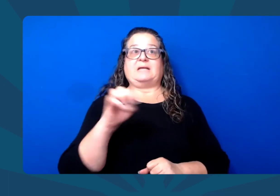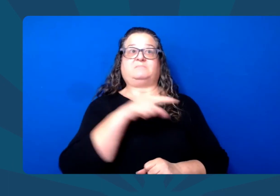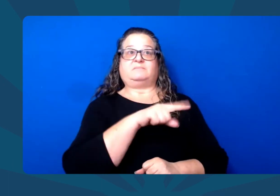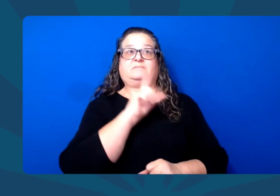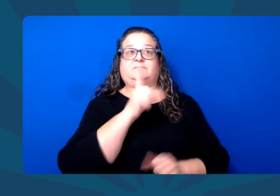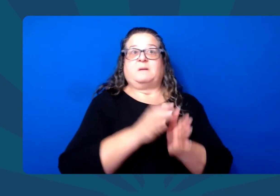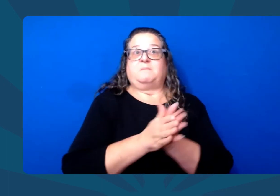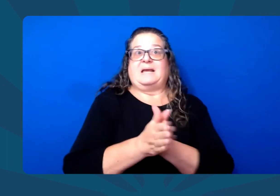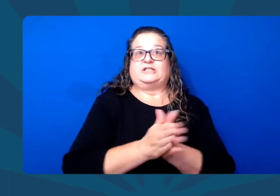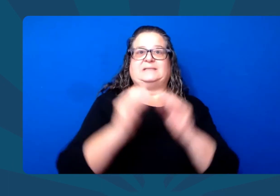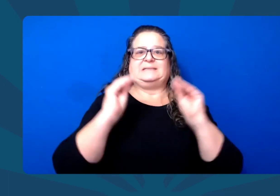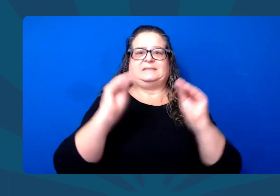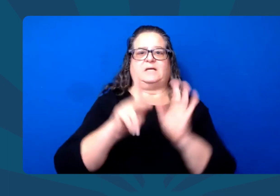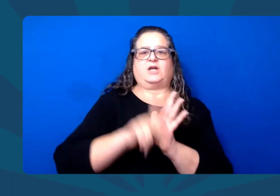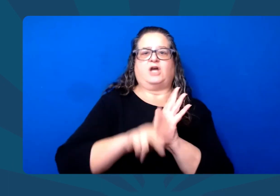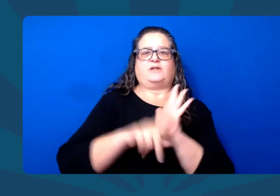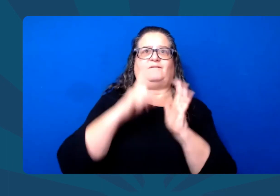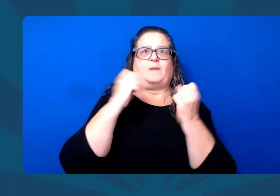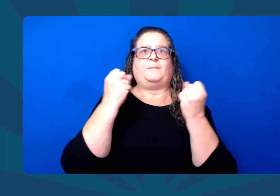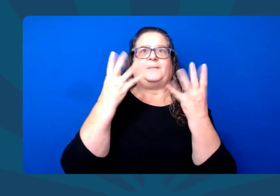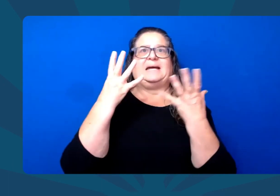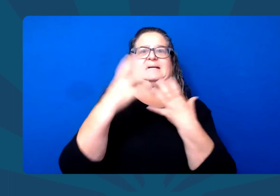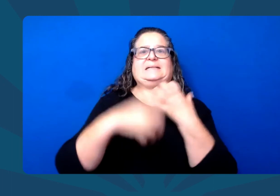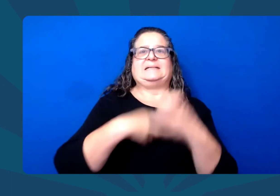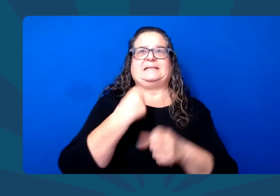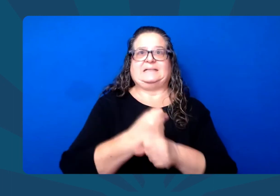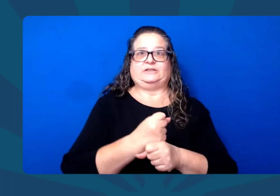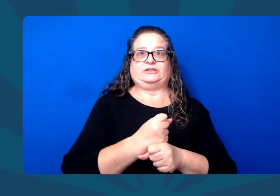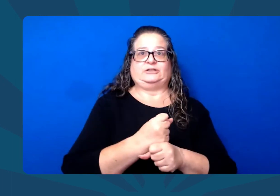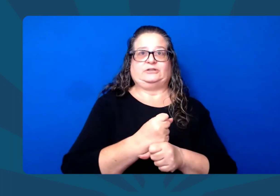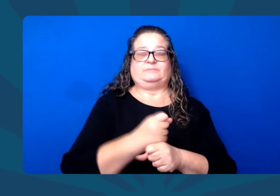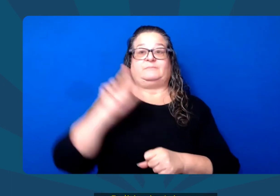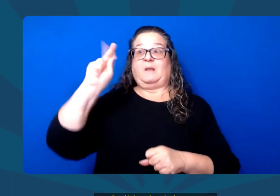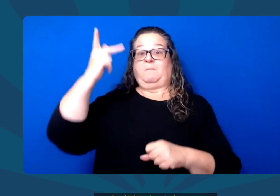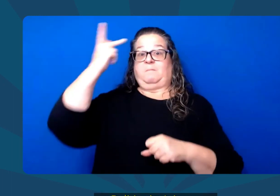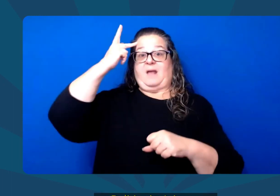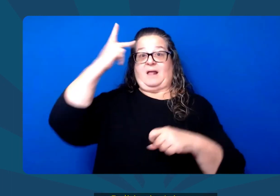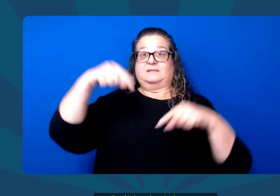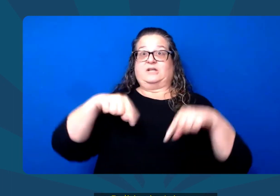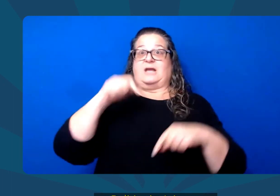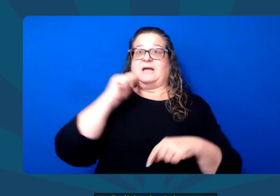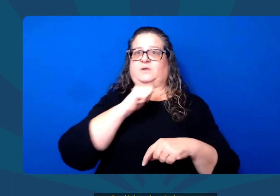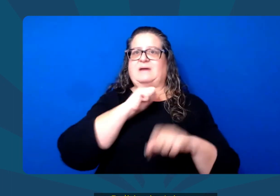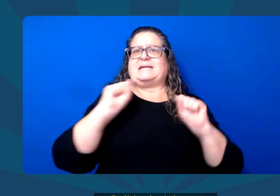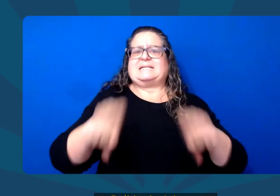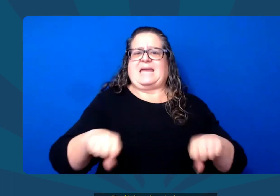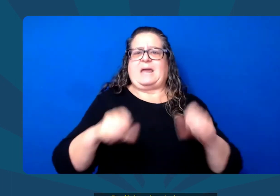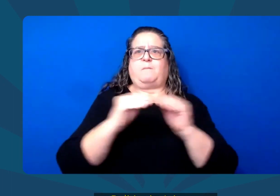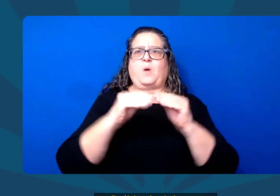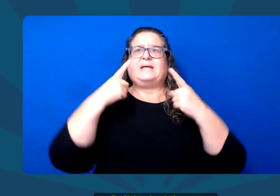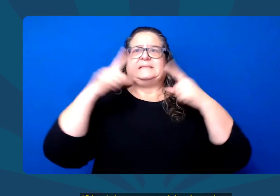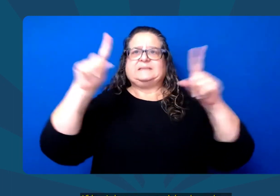Teaching kindergarten has been a passion of Suzanne Luntz for years. Politics in Arizona could be